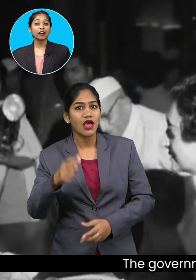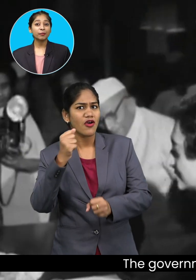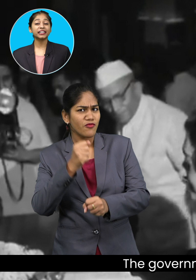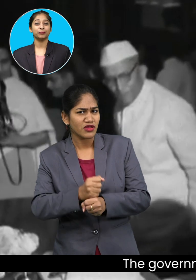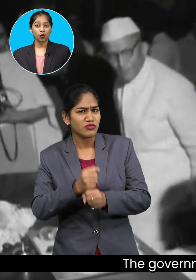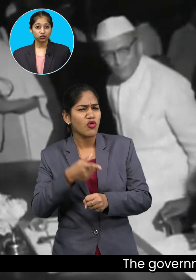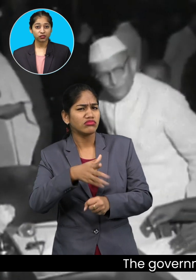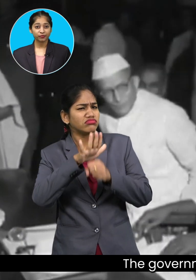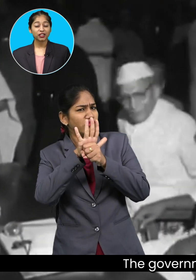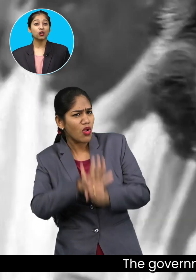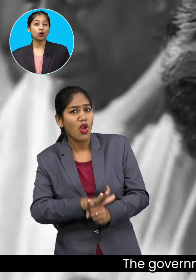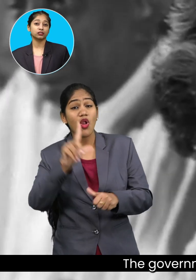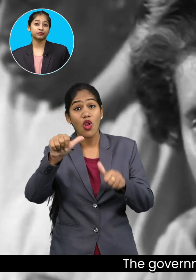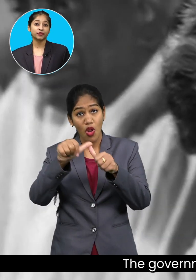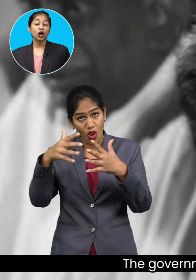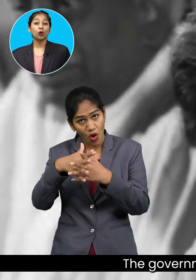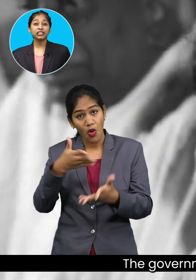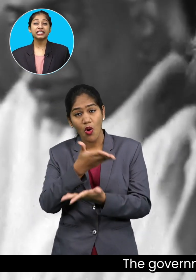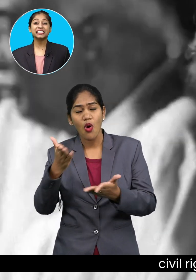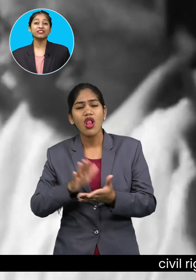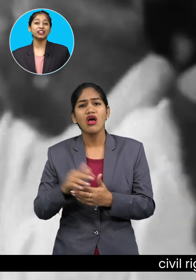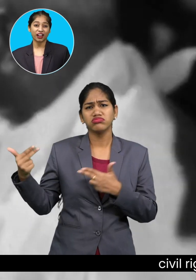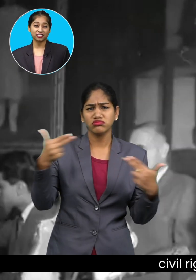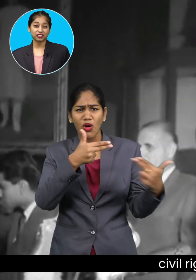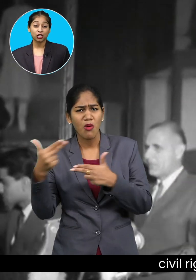The government imposed laws